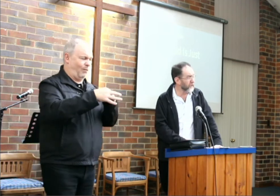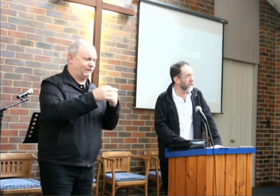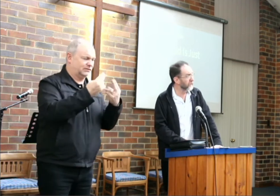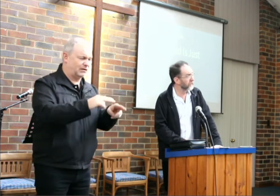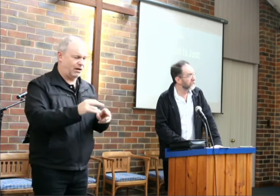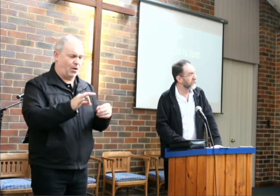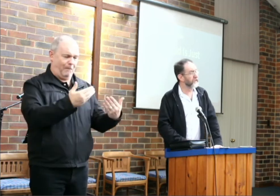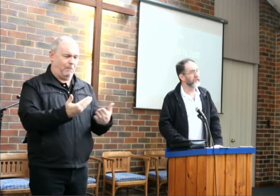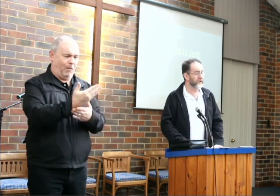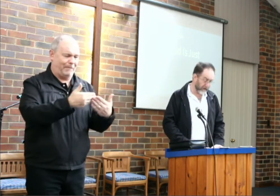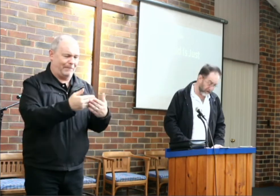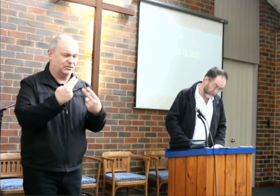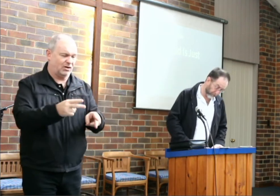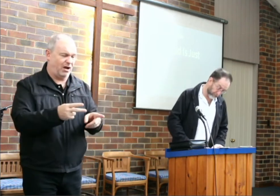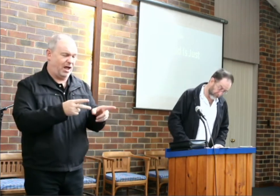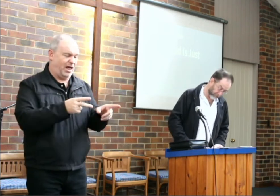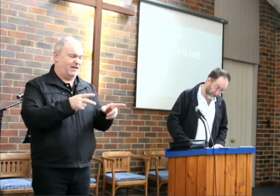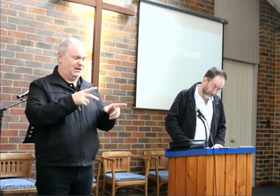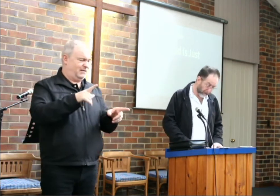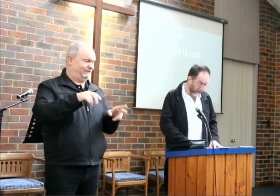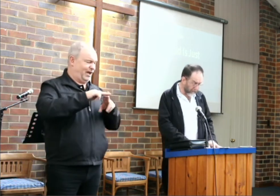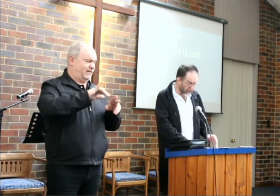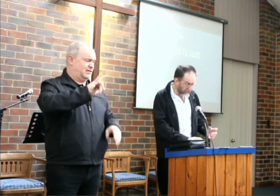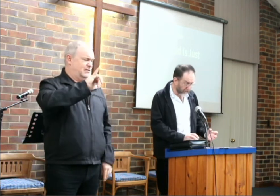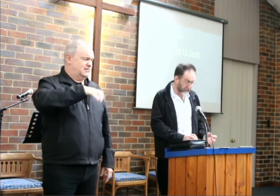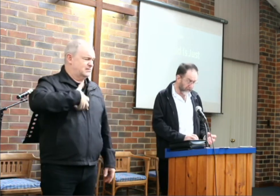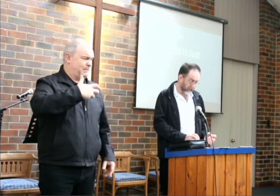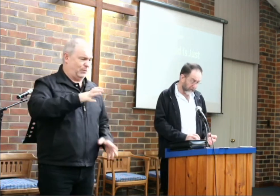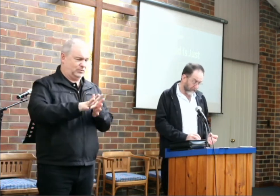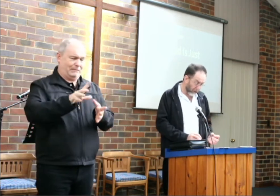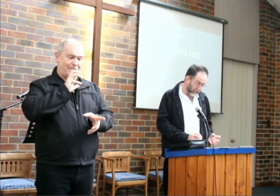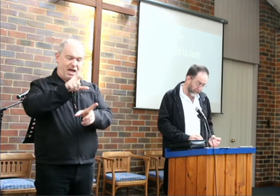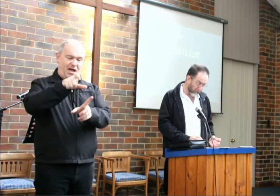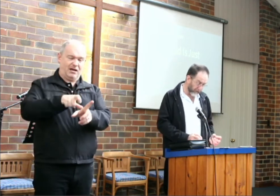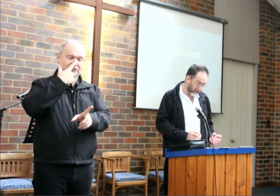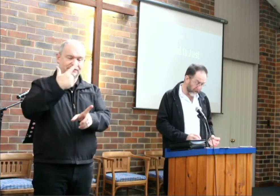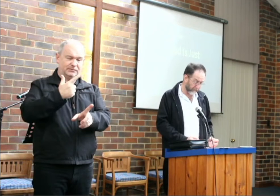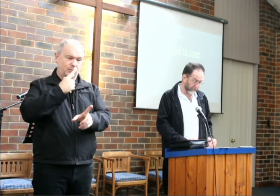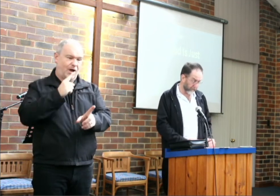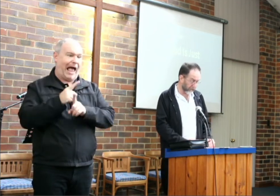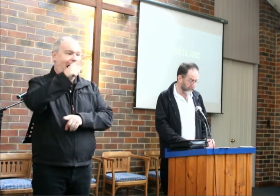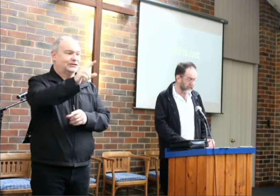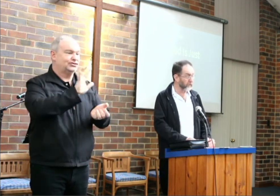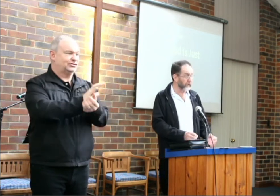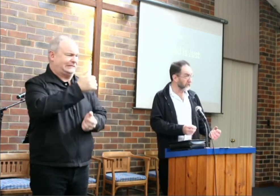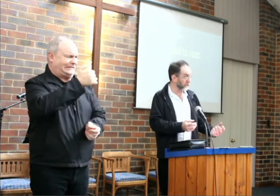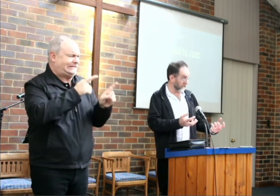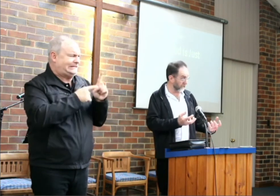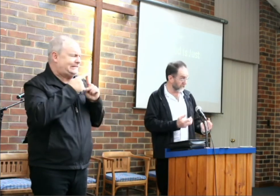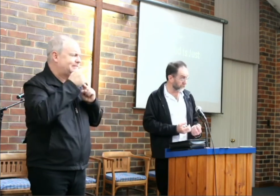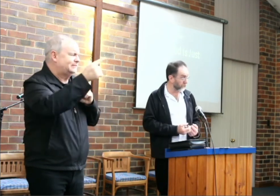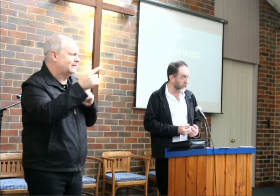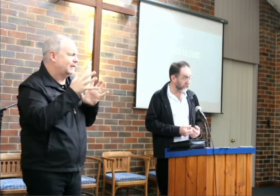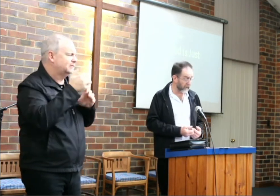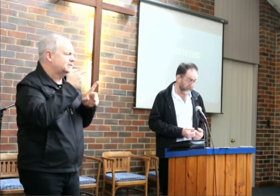out of jail in 6 years. And many of us might feel the same, especially when it